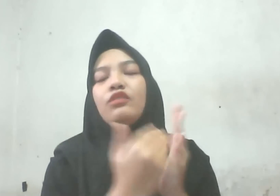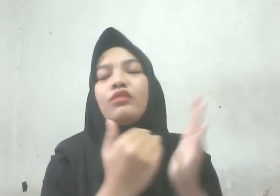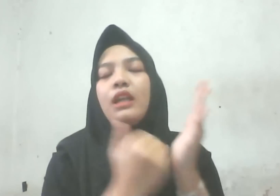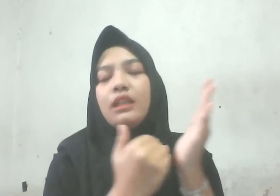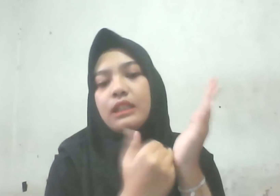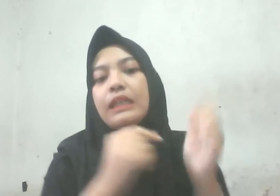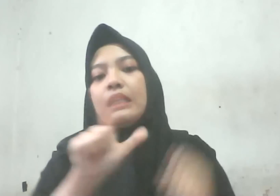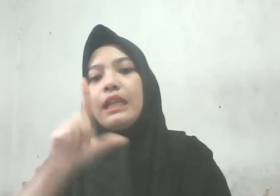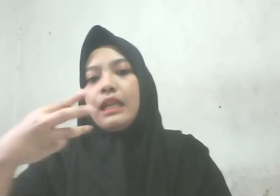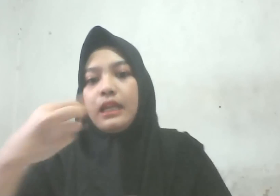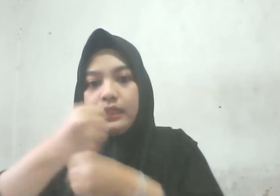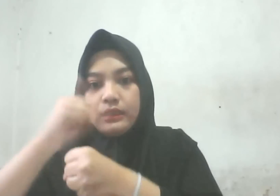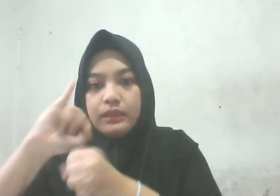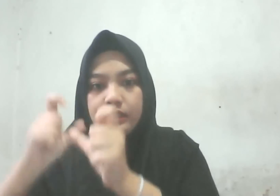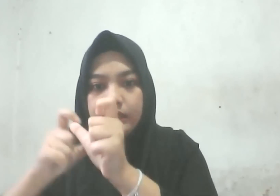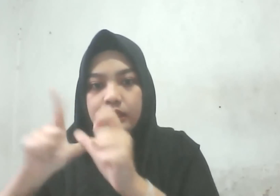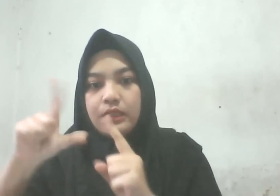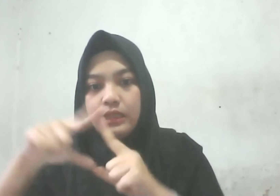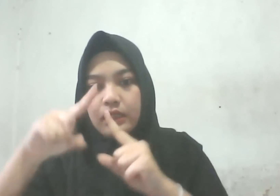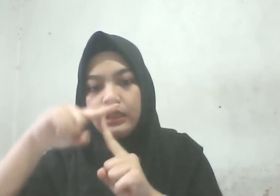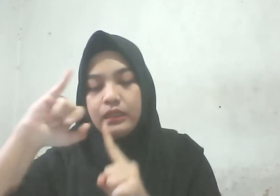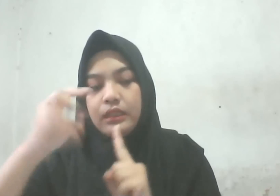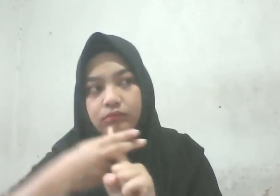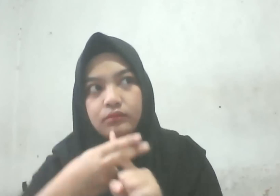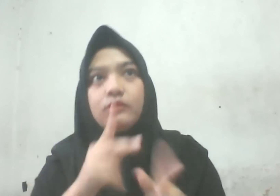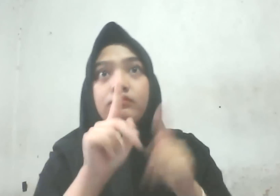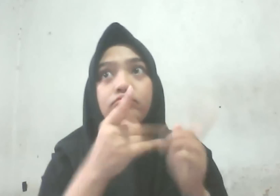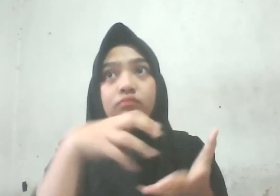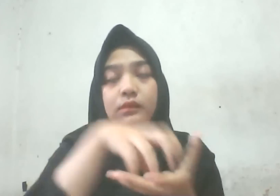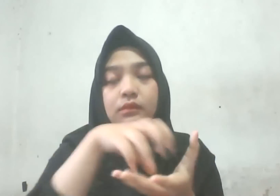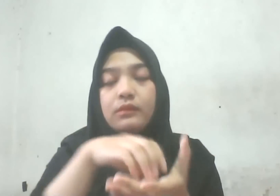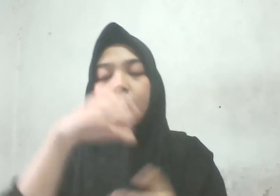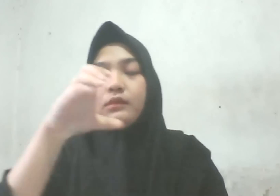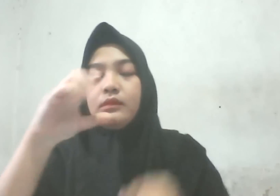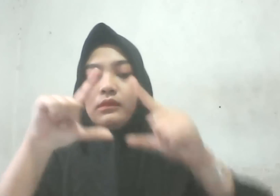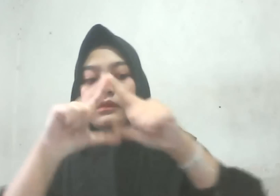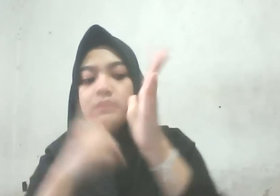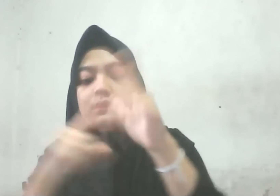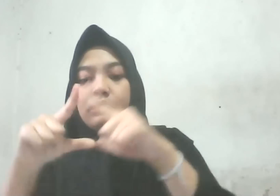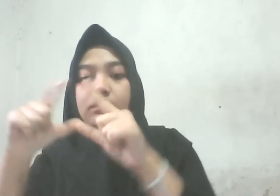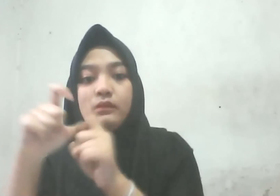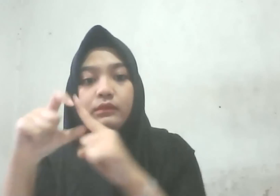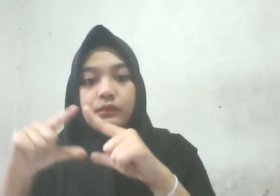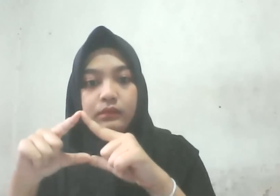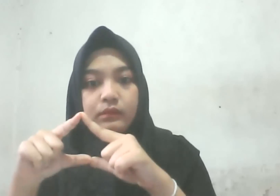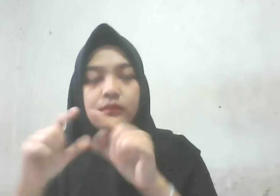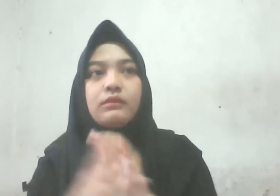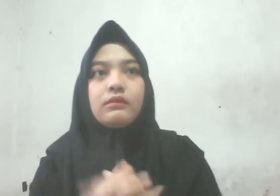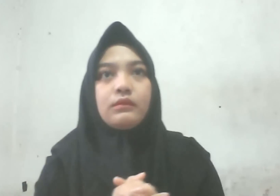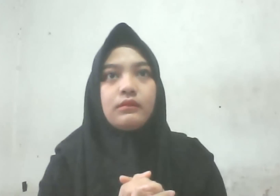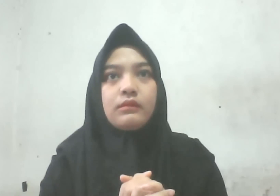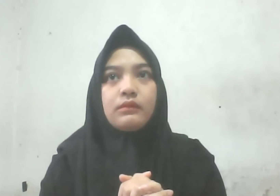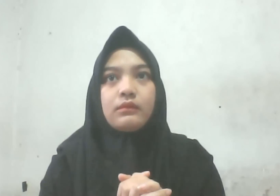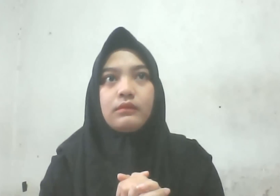In the States and Canada, 1970s, 1980s onwards, we saw the emergence of something called